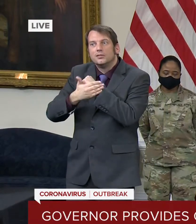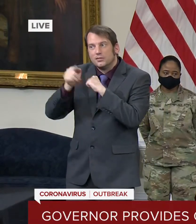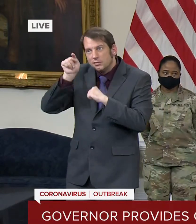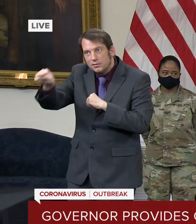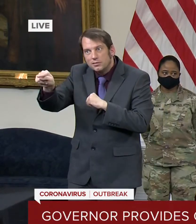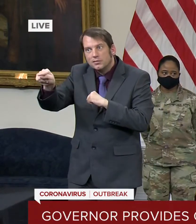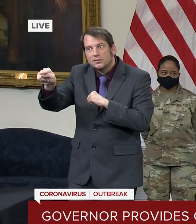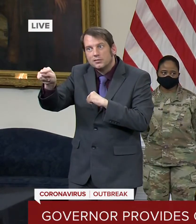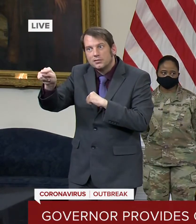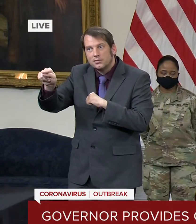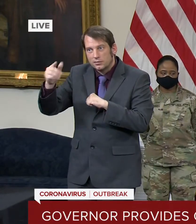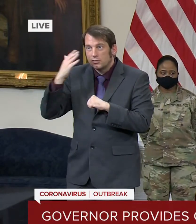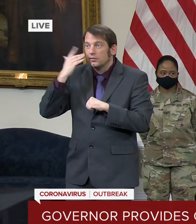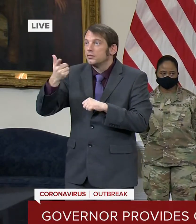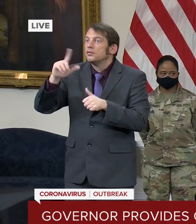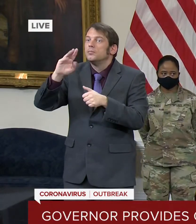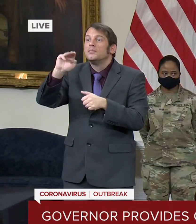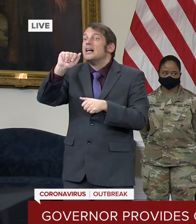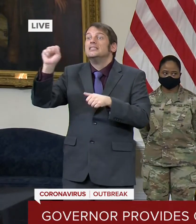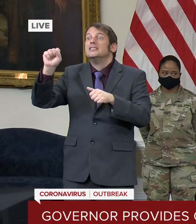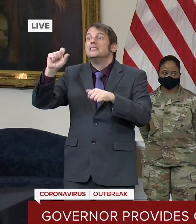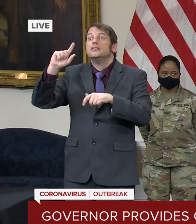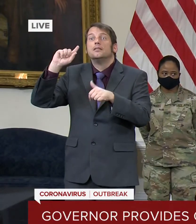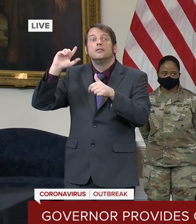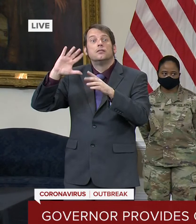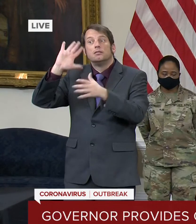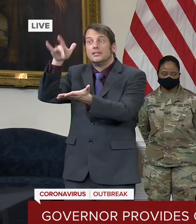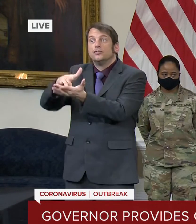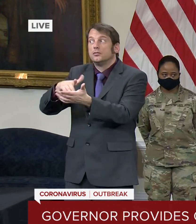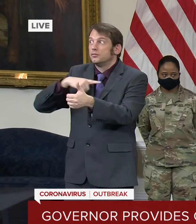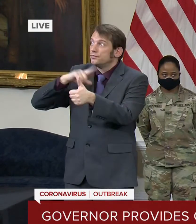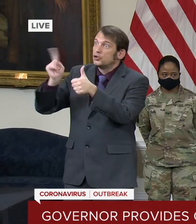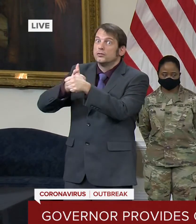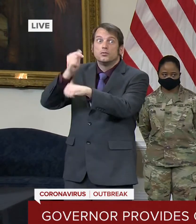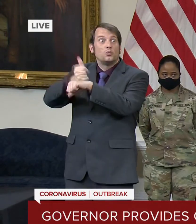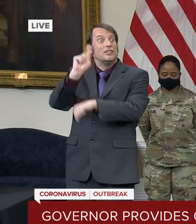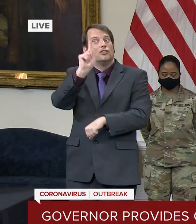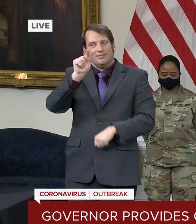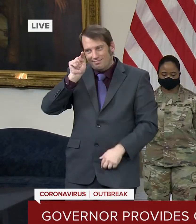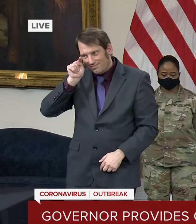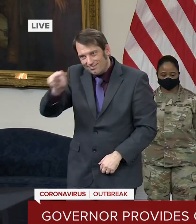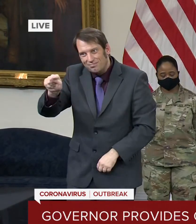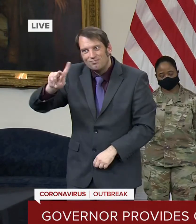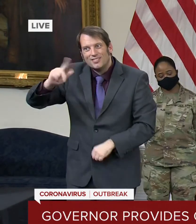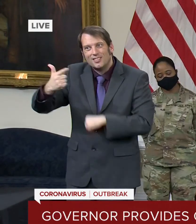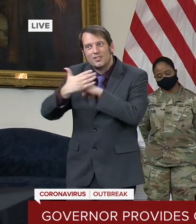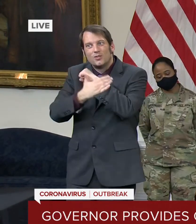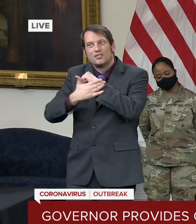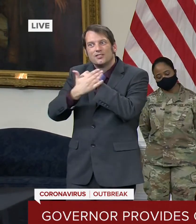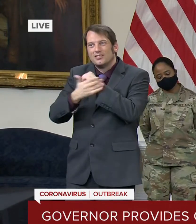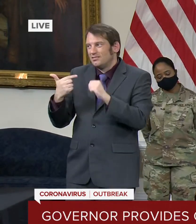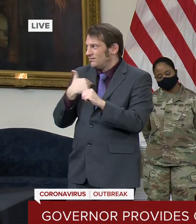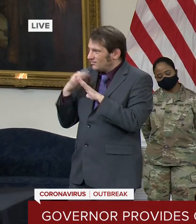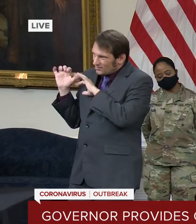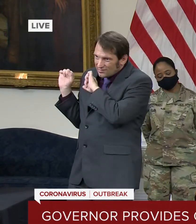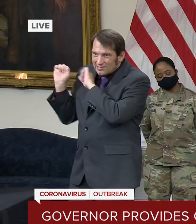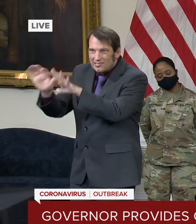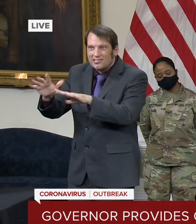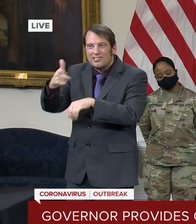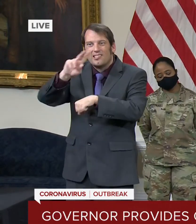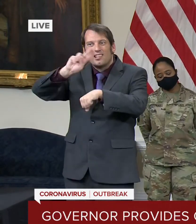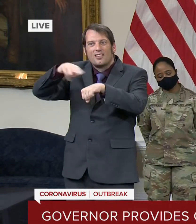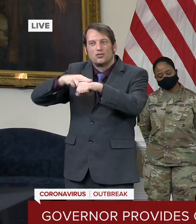statewide mass vaccination site is in Prince George's County. It's the first place we sent the National Guard team in to assist the